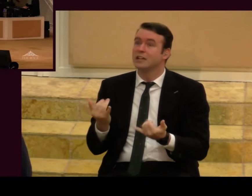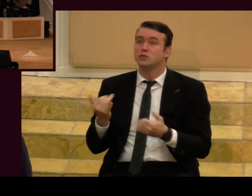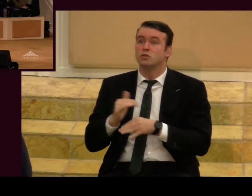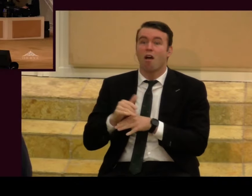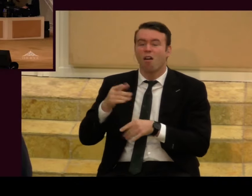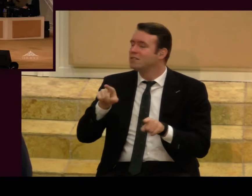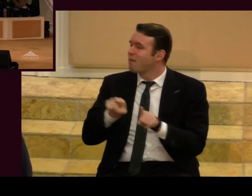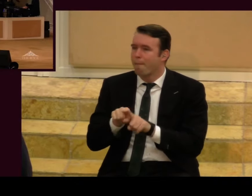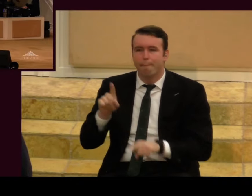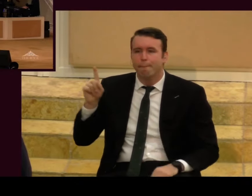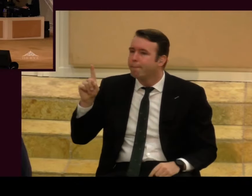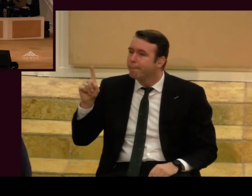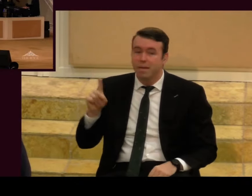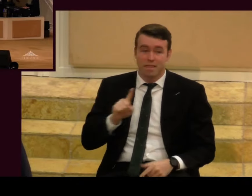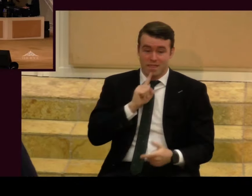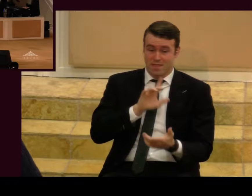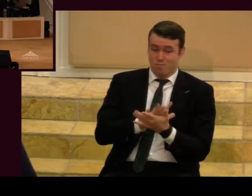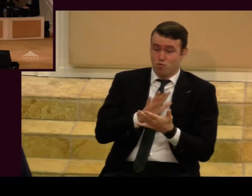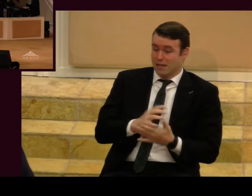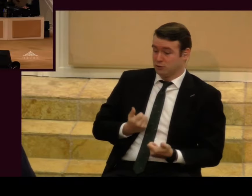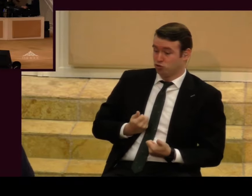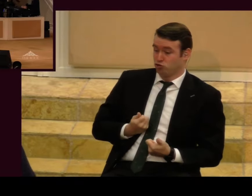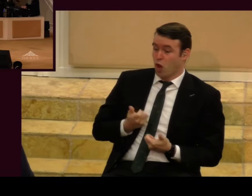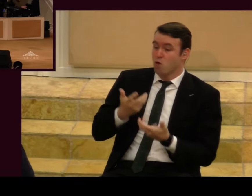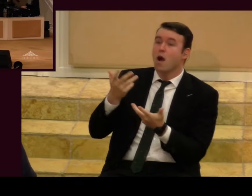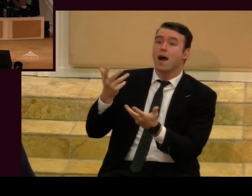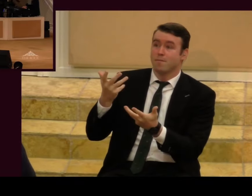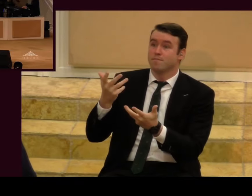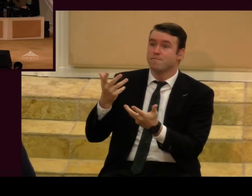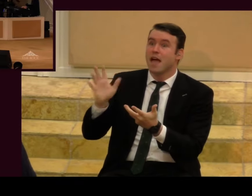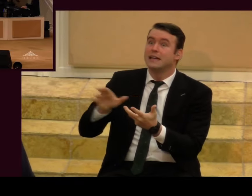tonight. And when the praises go up,